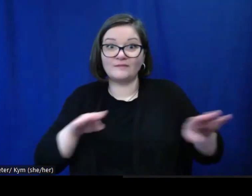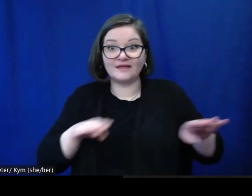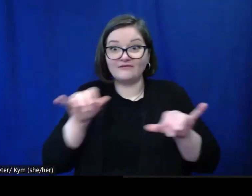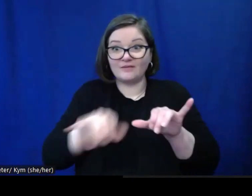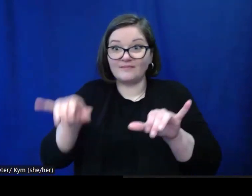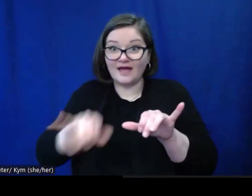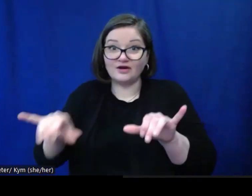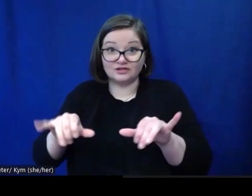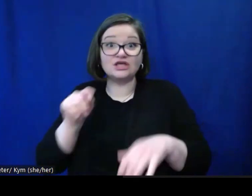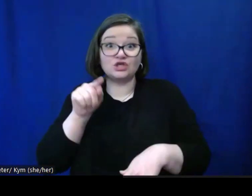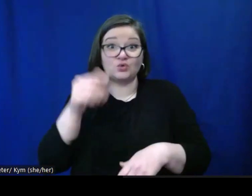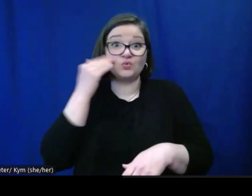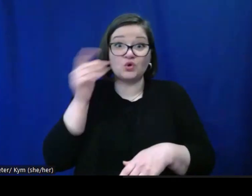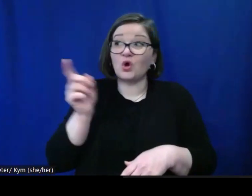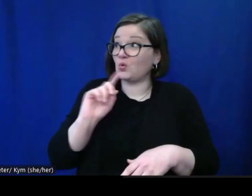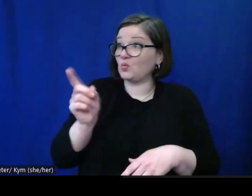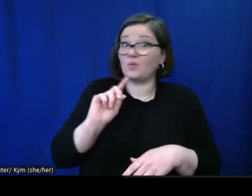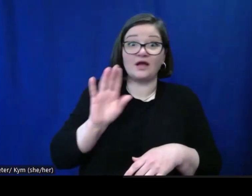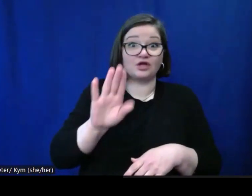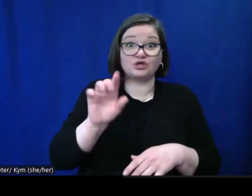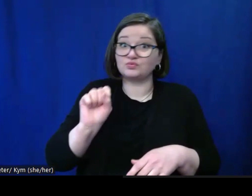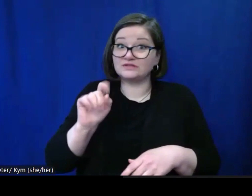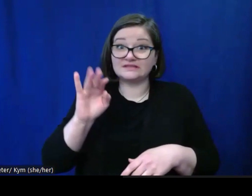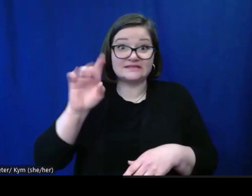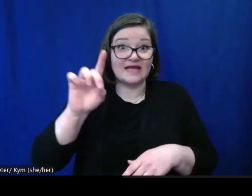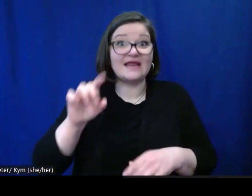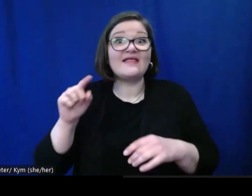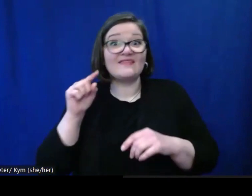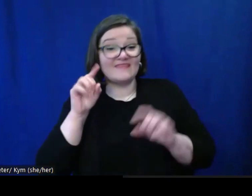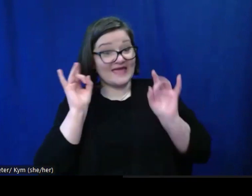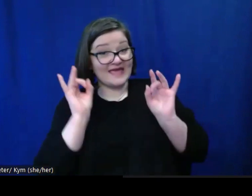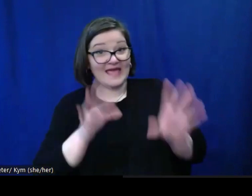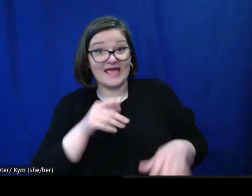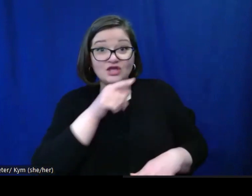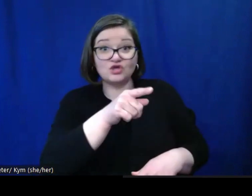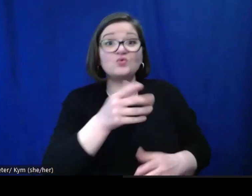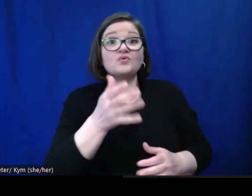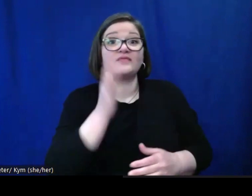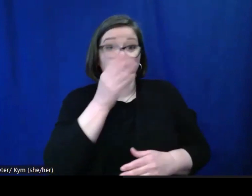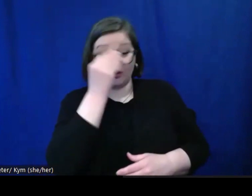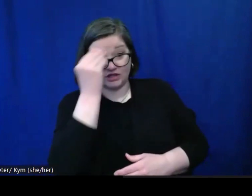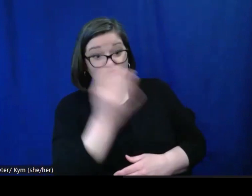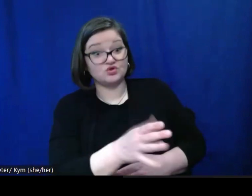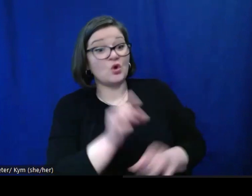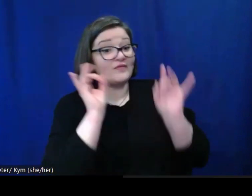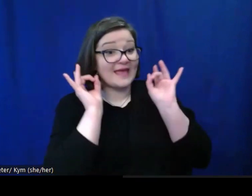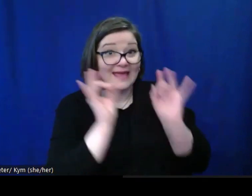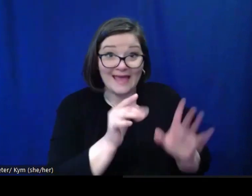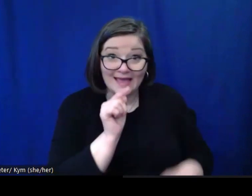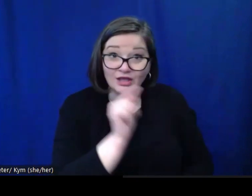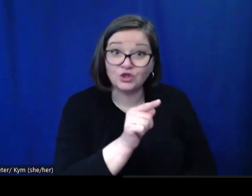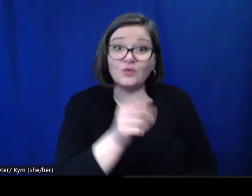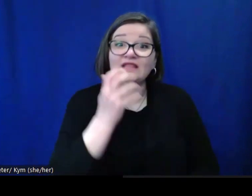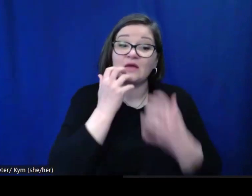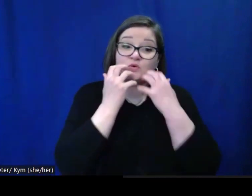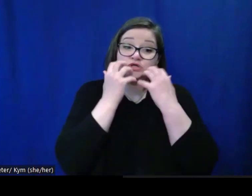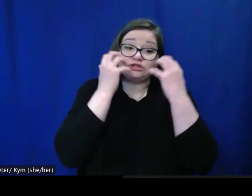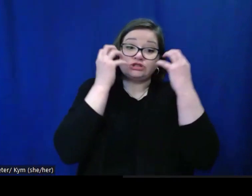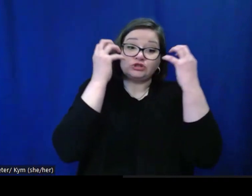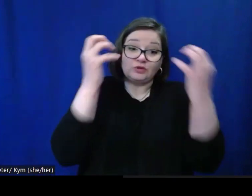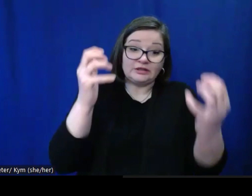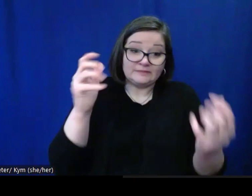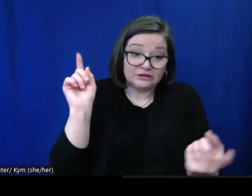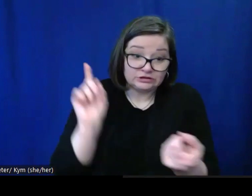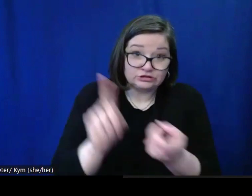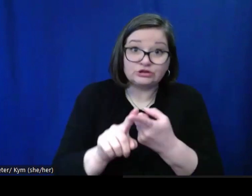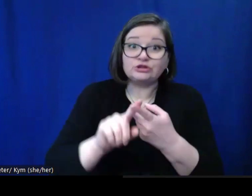where you stand. They hate you. They want to let you know that they don't like you. And they're going to just like scream it to the world. And so